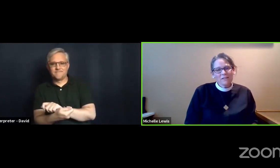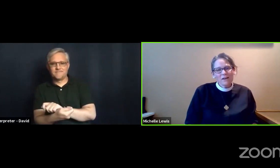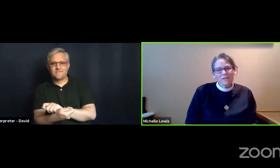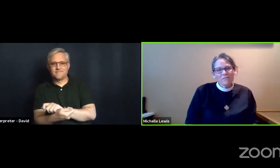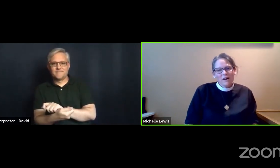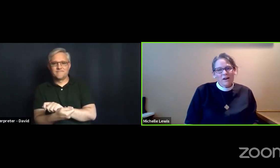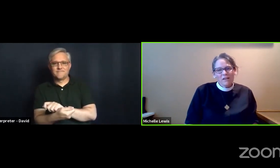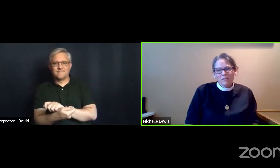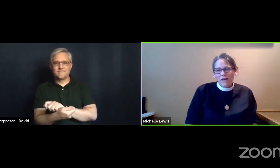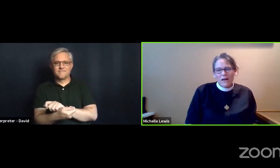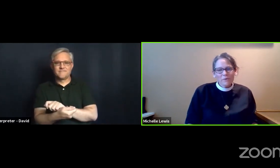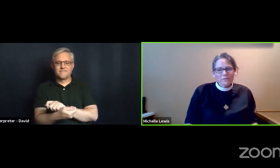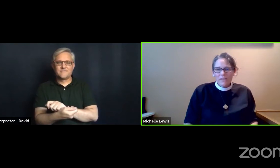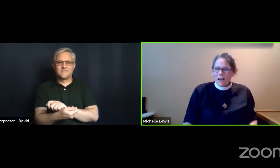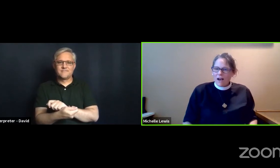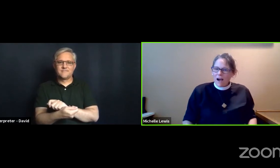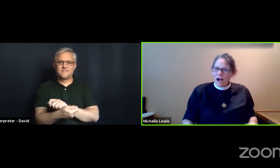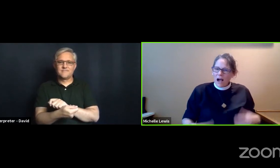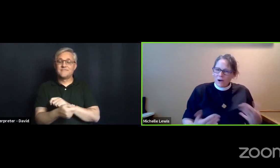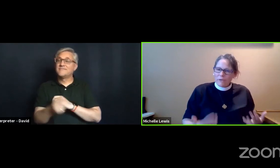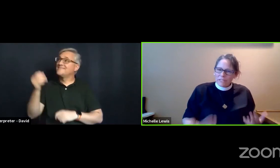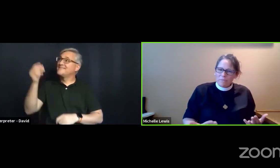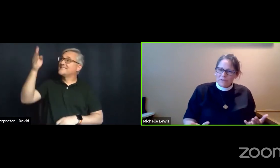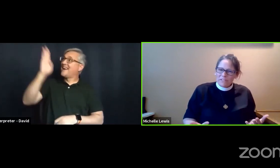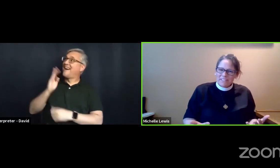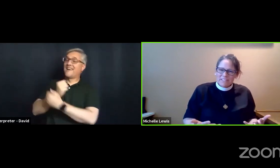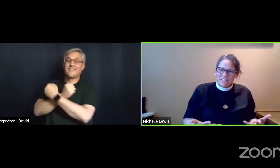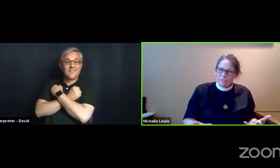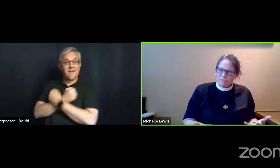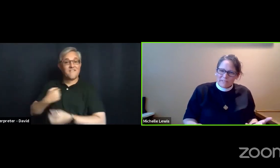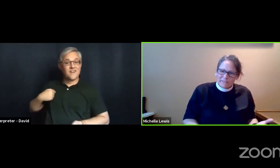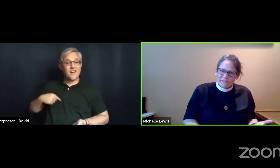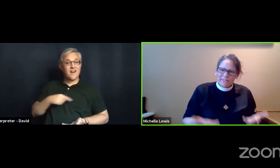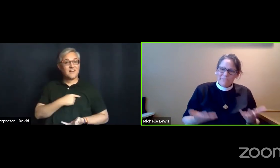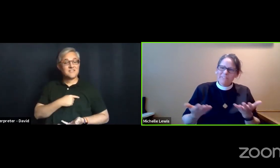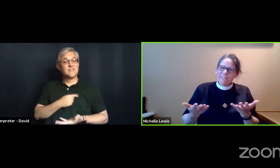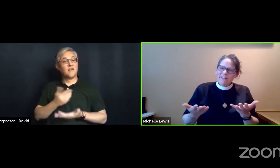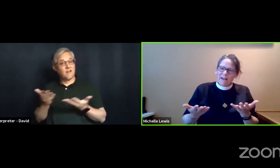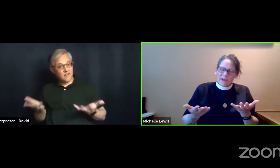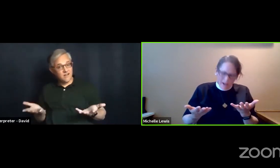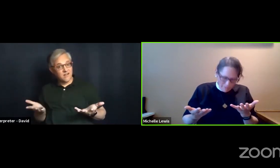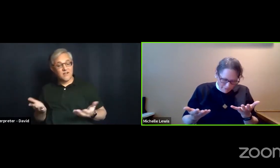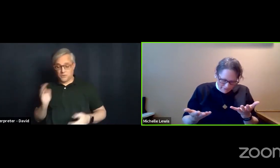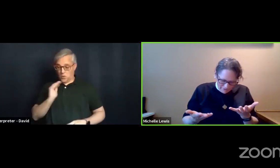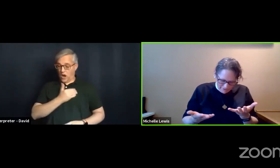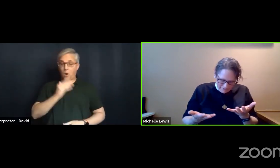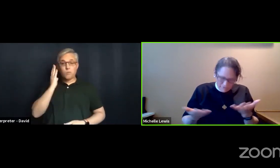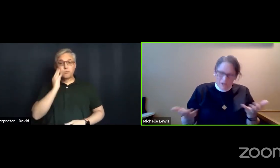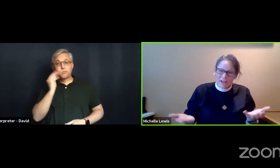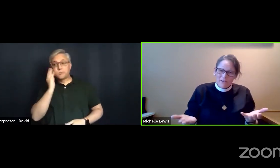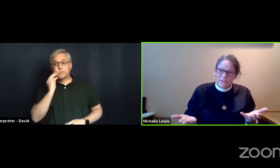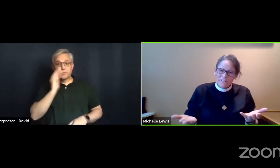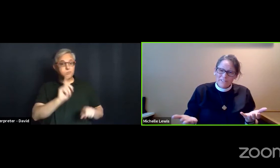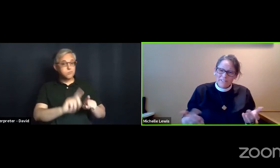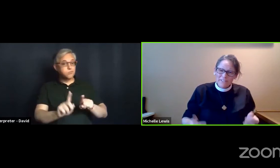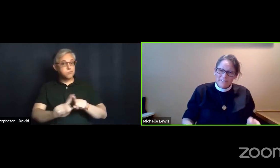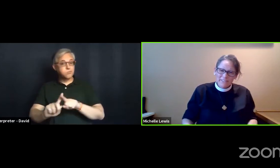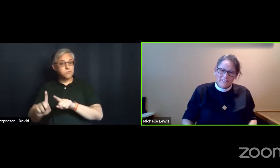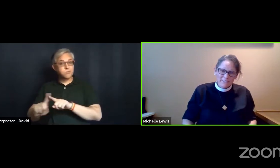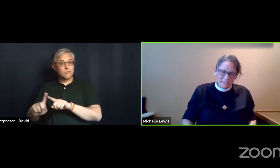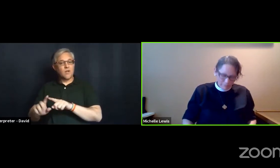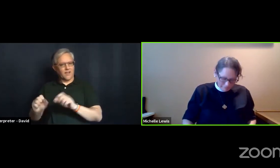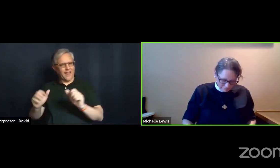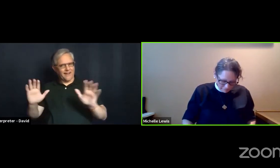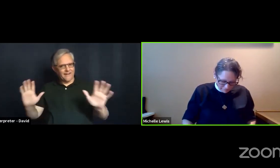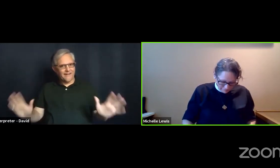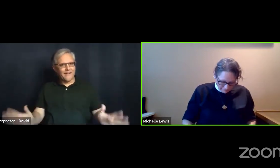God's love allows our experiences to be lifted up for others.